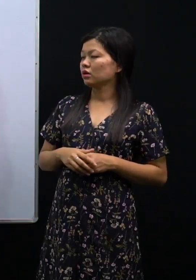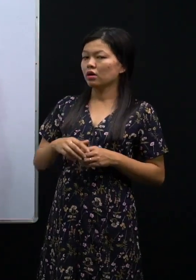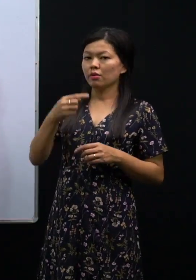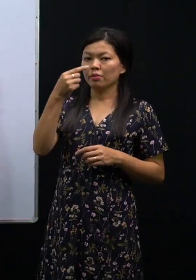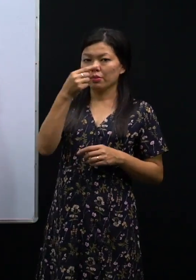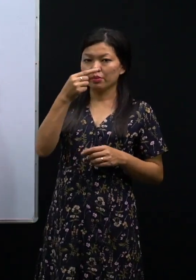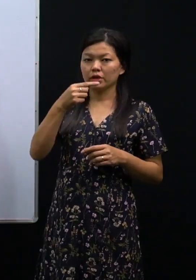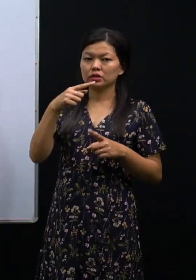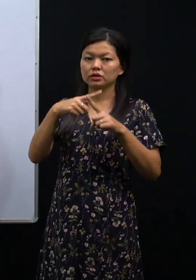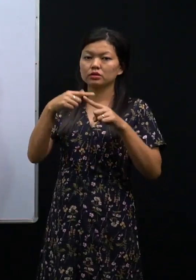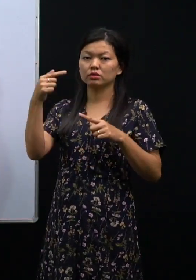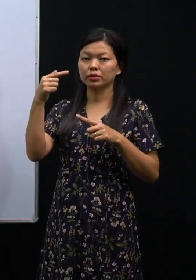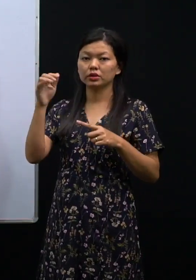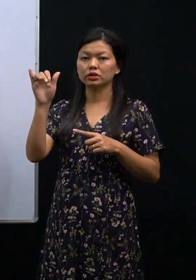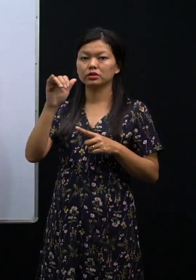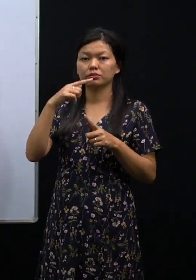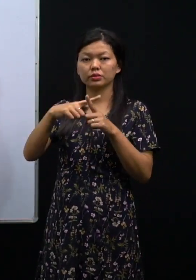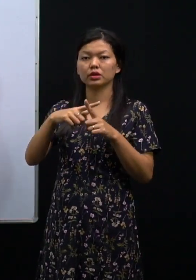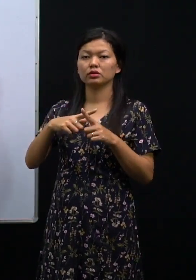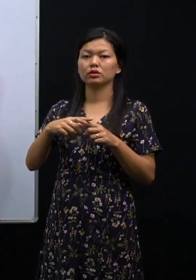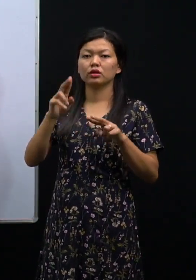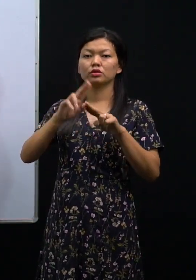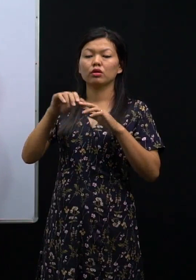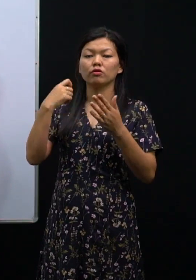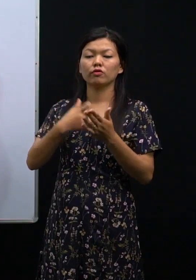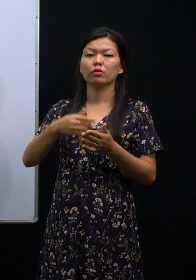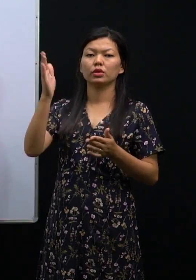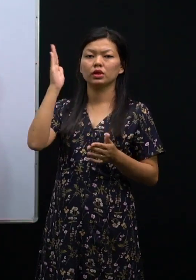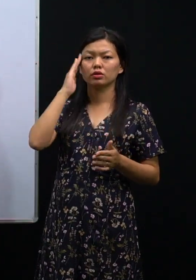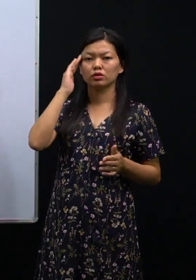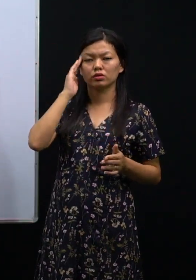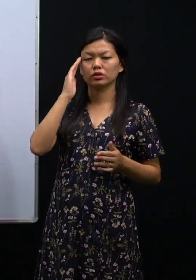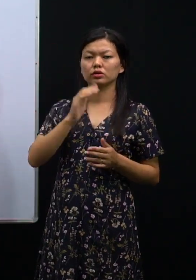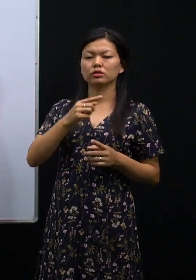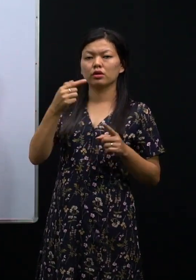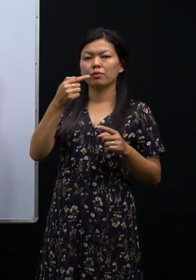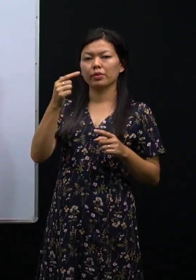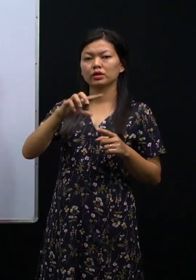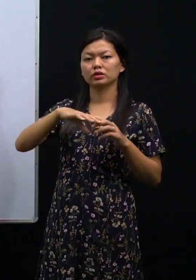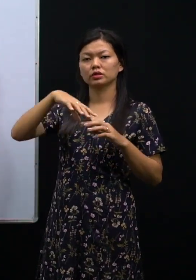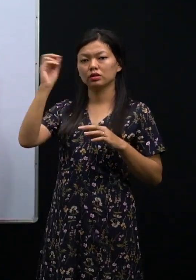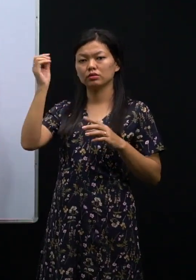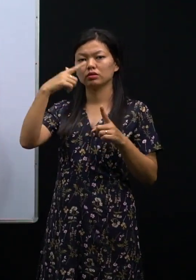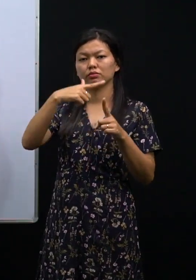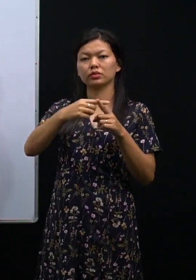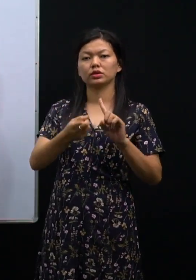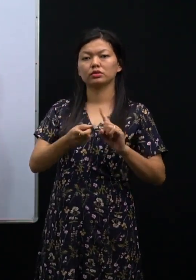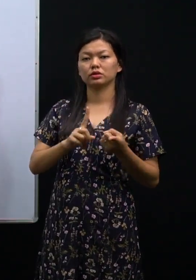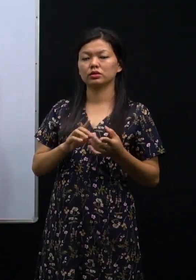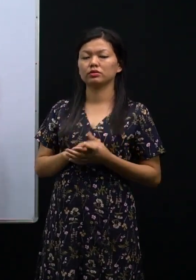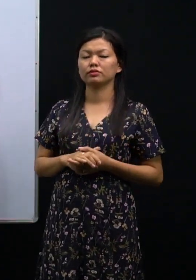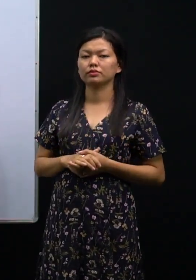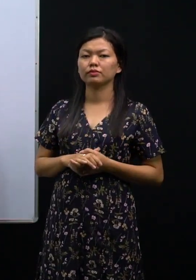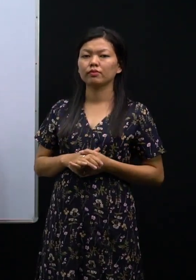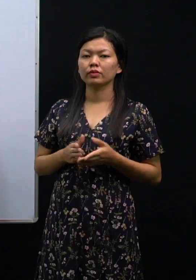minus. Plus, no need to write. Already we know the formula. They are not writing plus. Minus already carry out. Already calculate it. Clear?